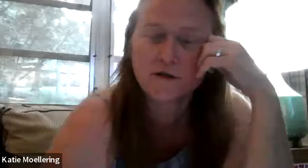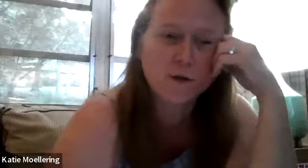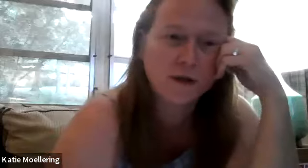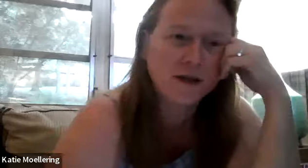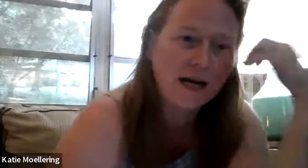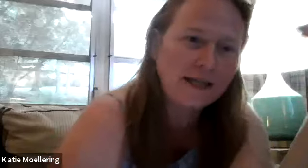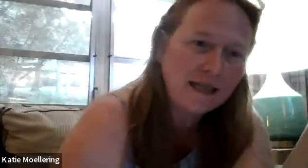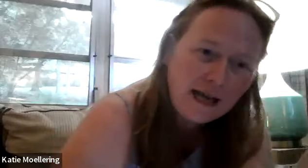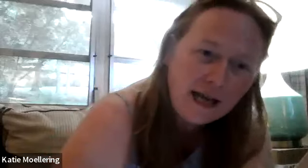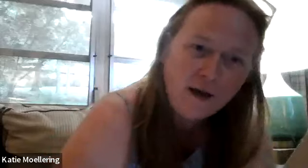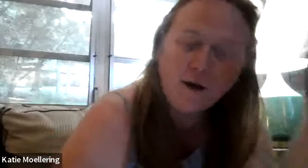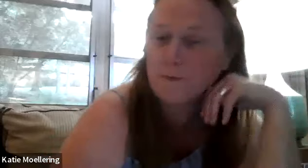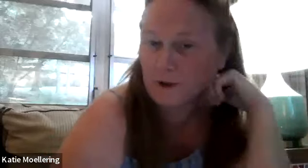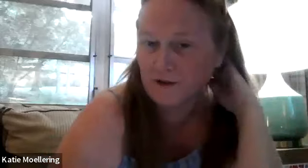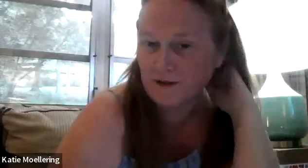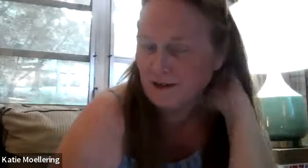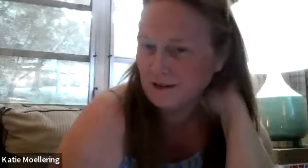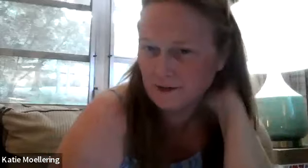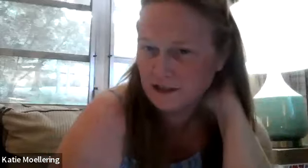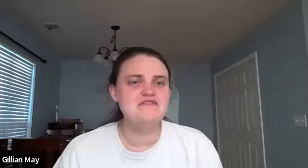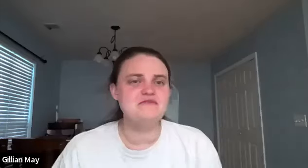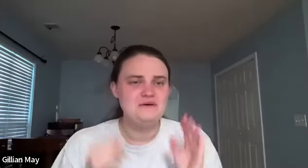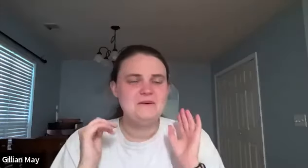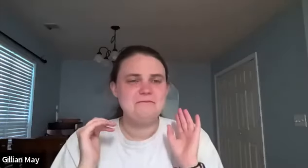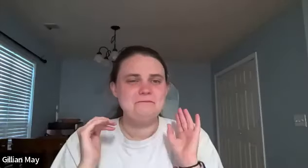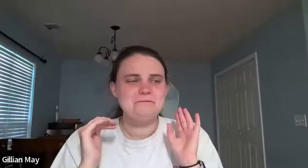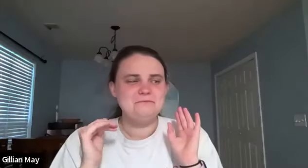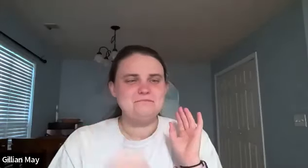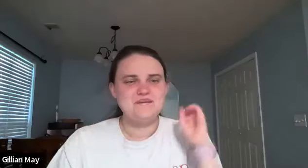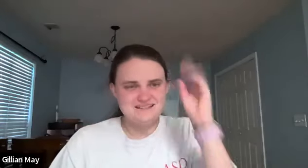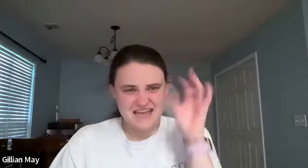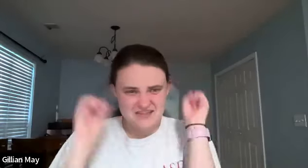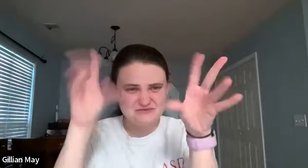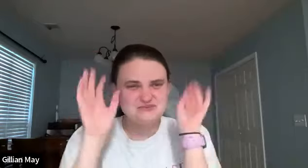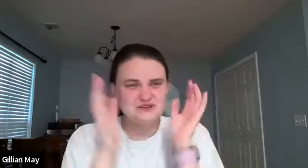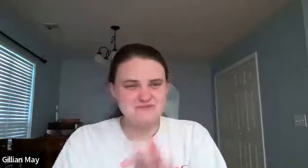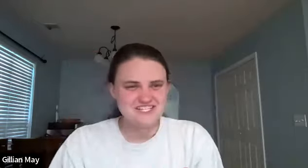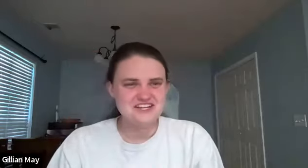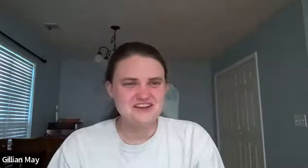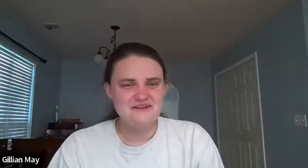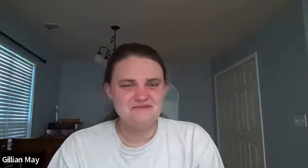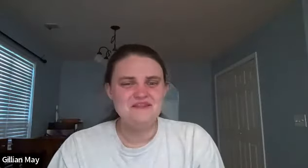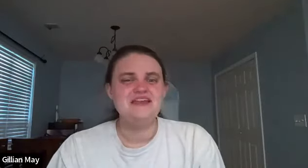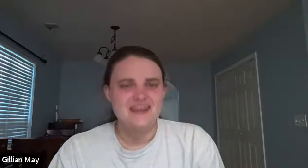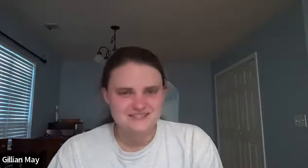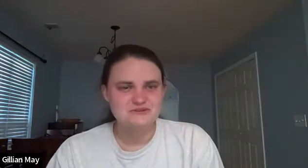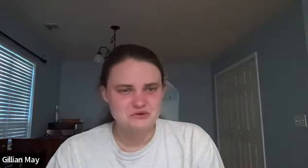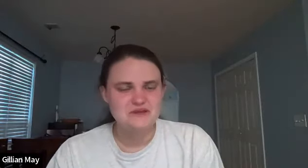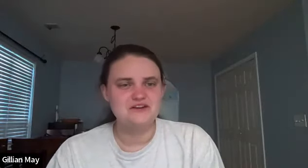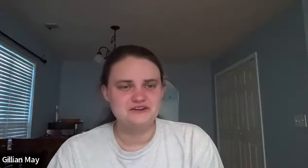sisters or I need help or we can just practice kind of I threw so much at together. y'all. Next week will be a good